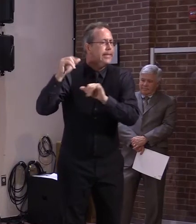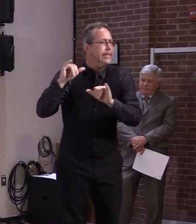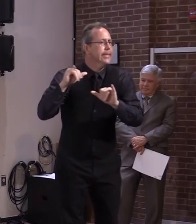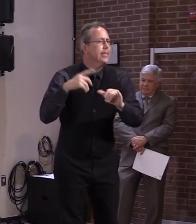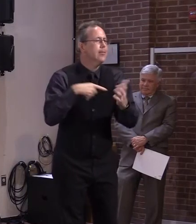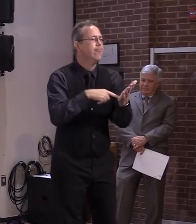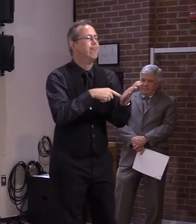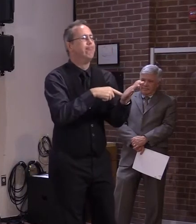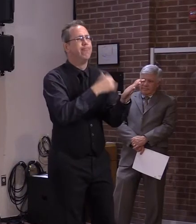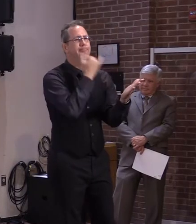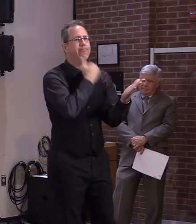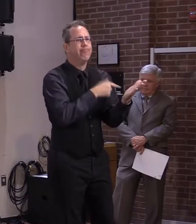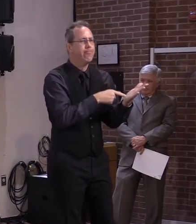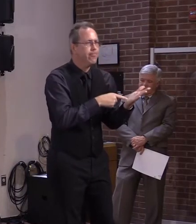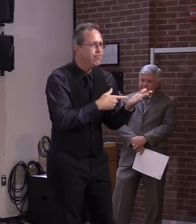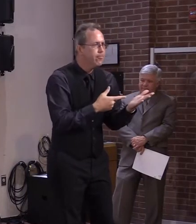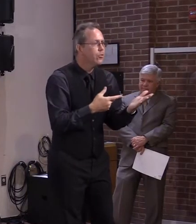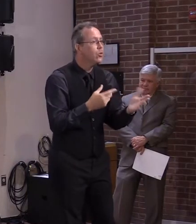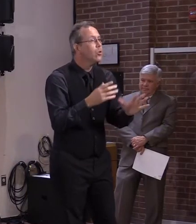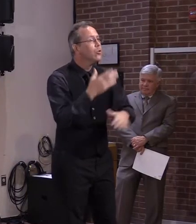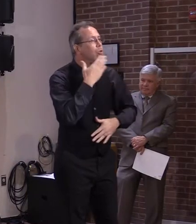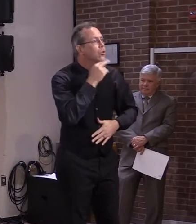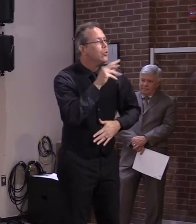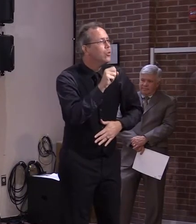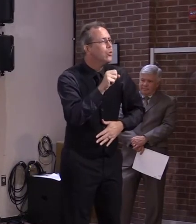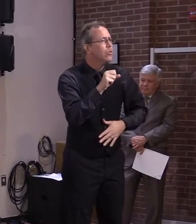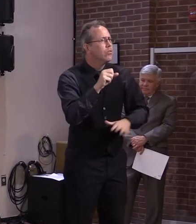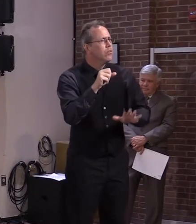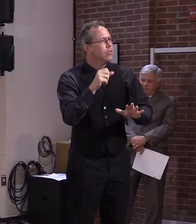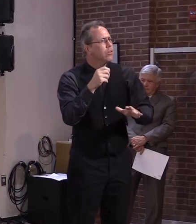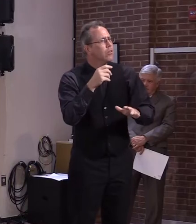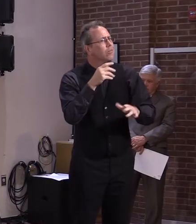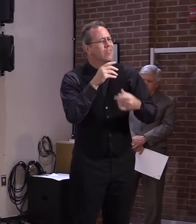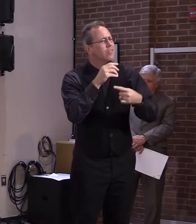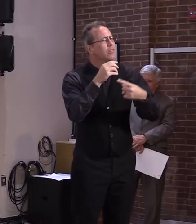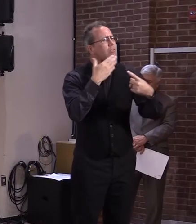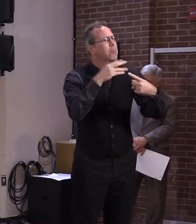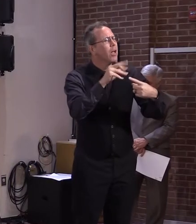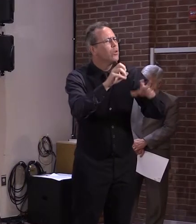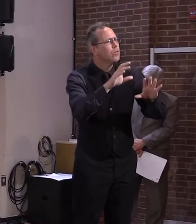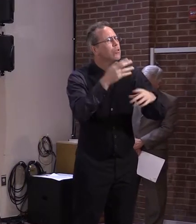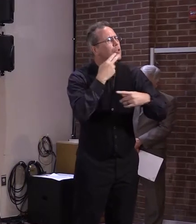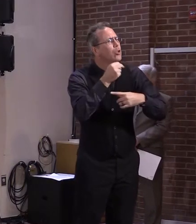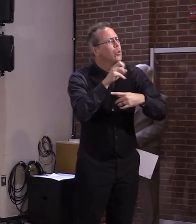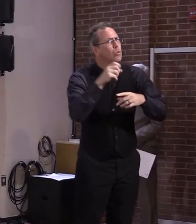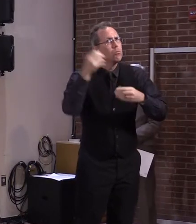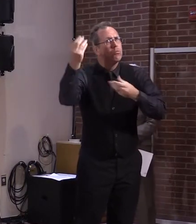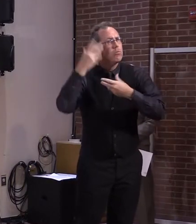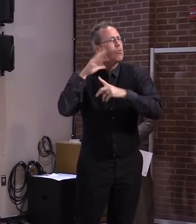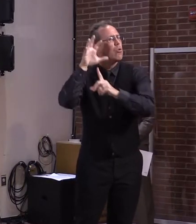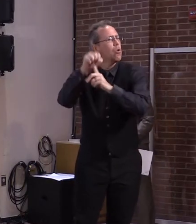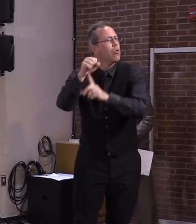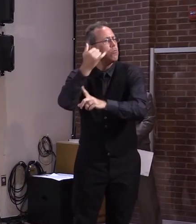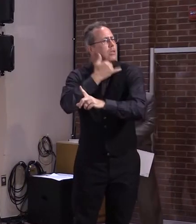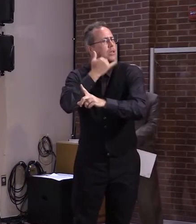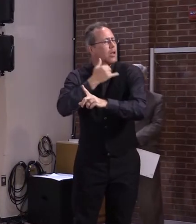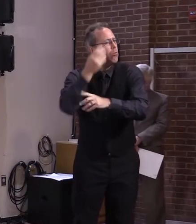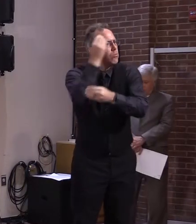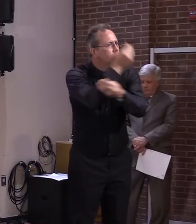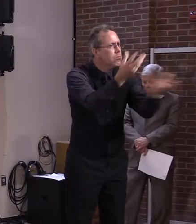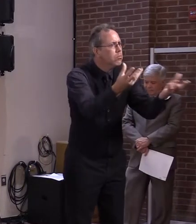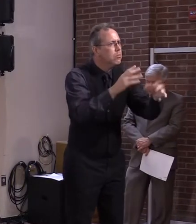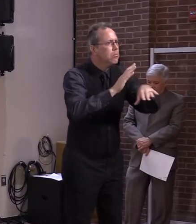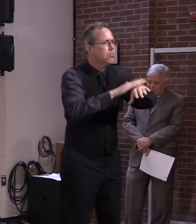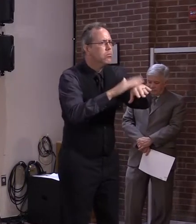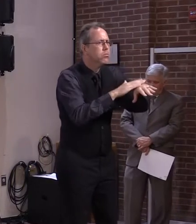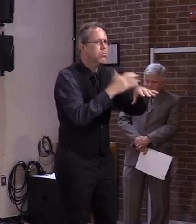you. And I think that, again, is part of what we want to make sure that